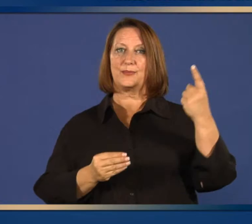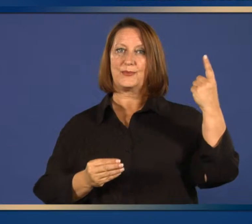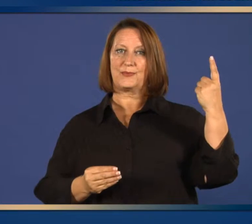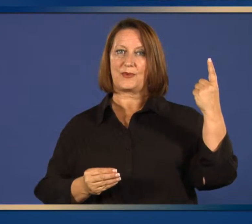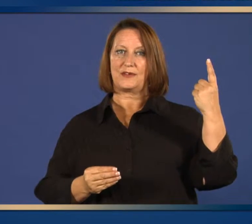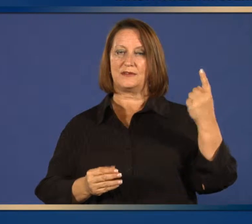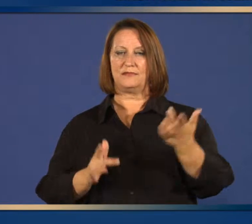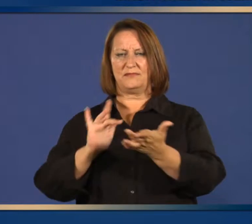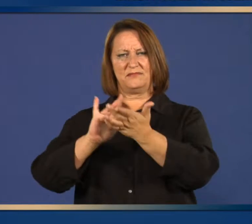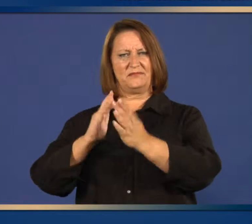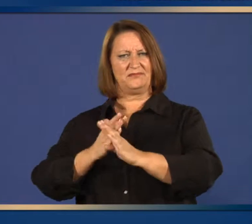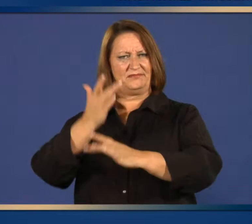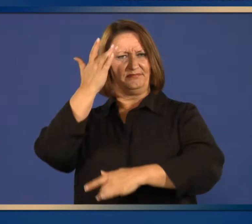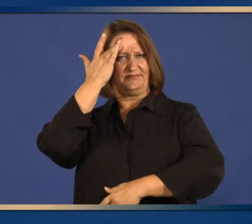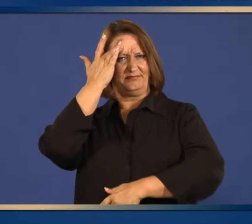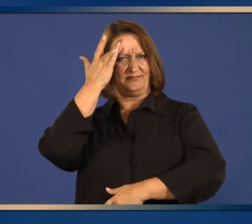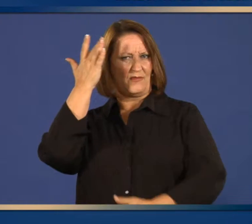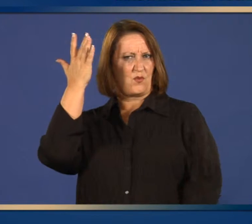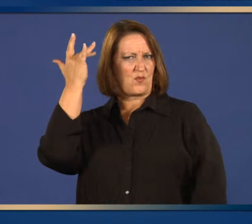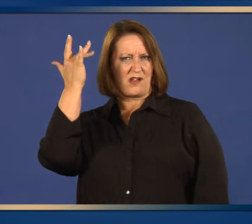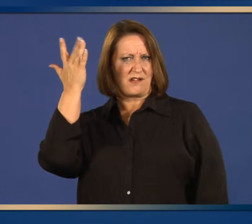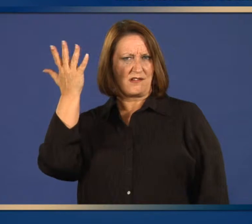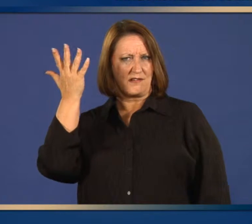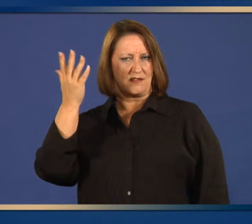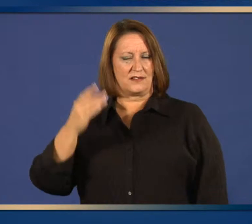1. Why get vaccinated?